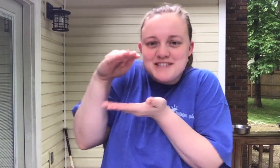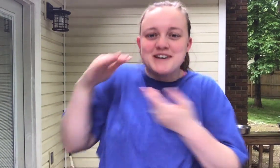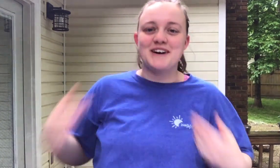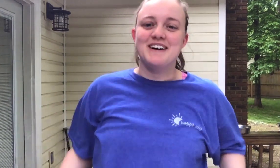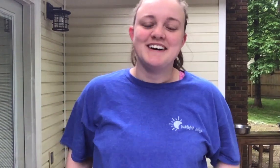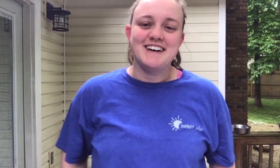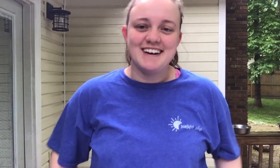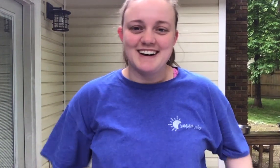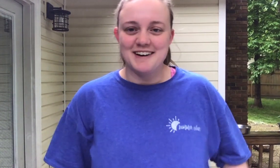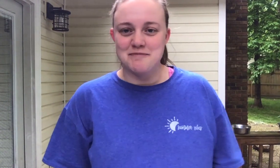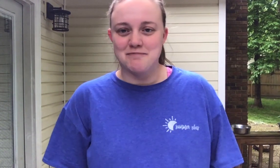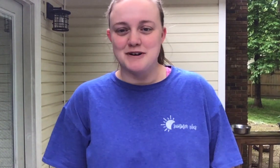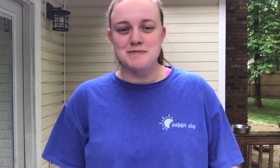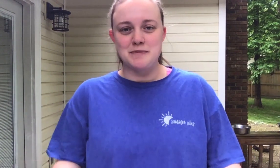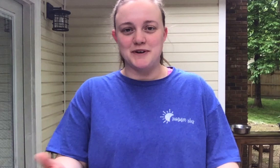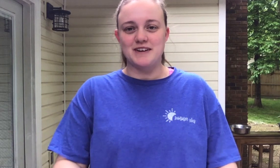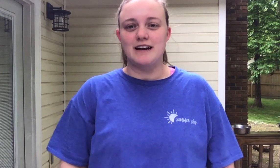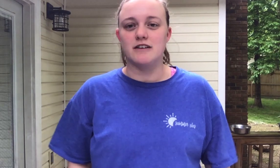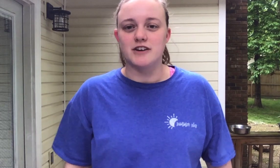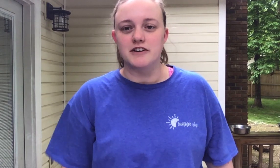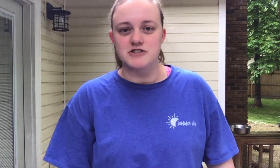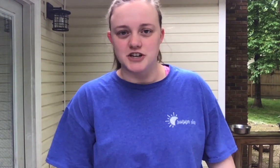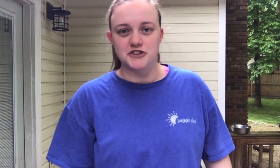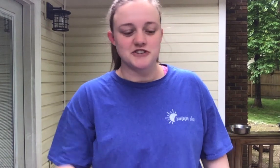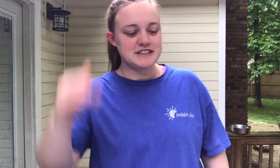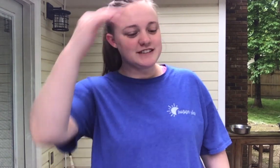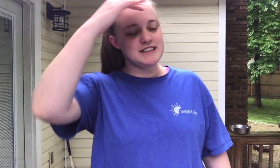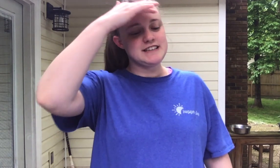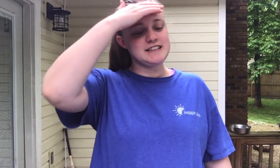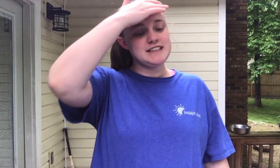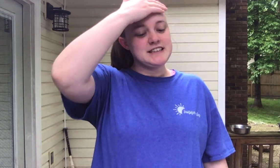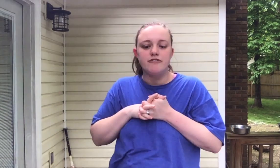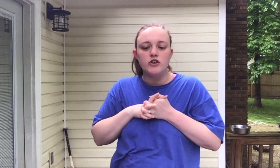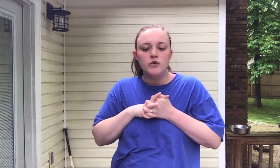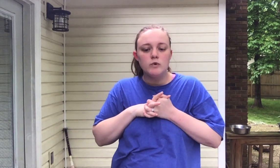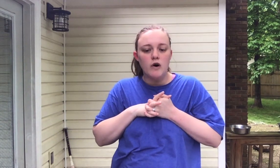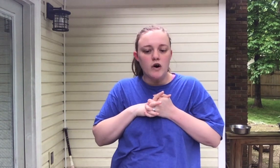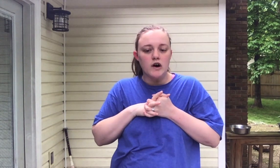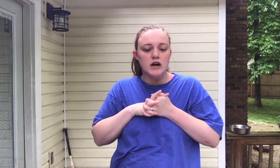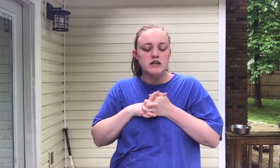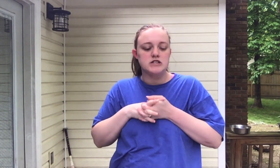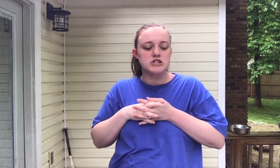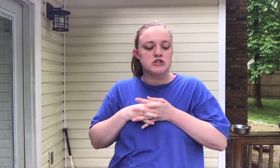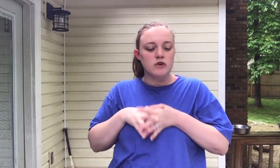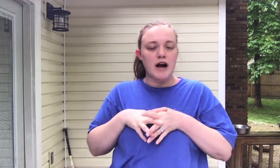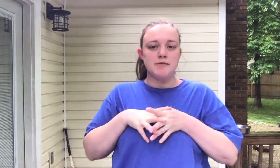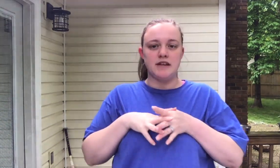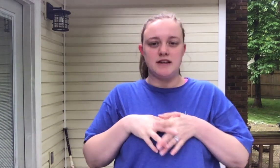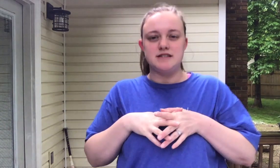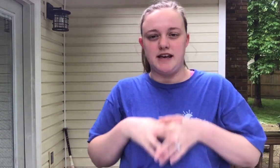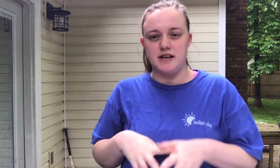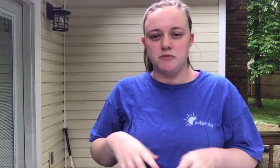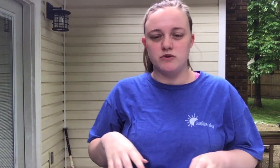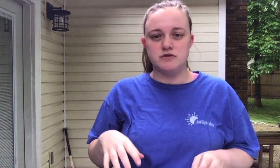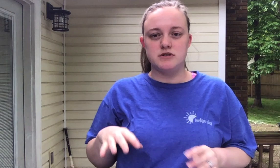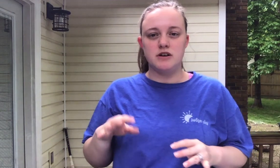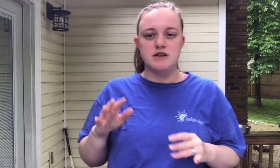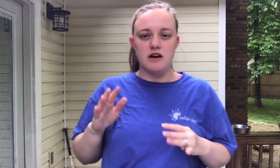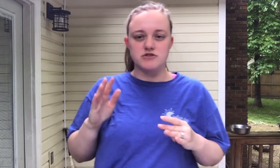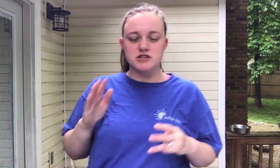tall. Most people don't care how tall your turtle is. If you are describing these animals, now just like we